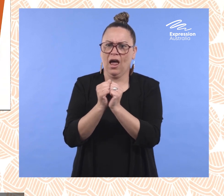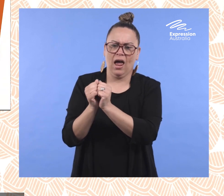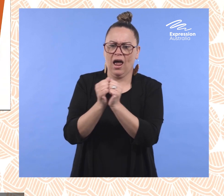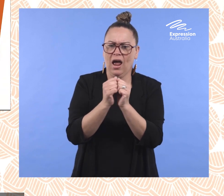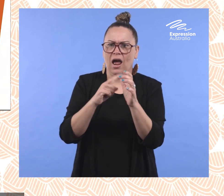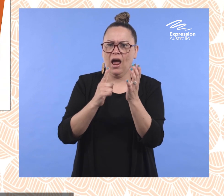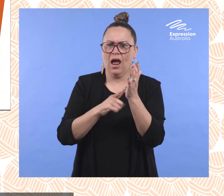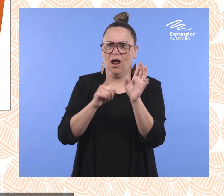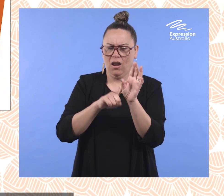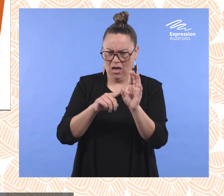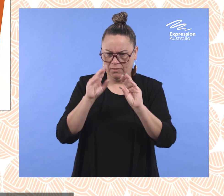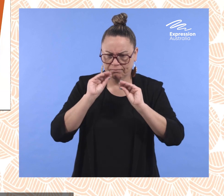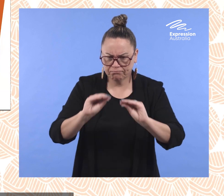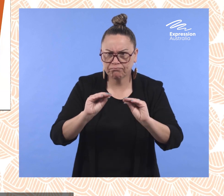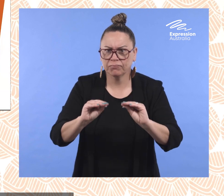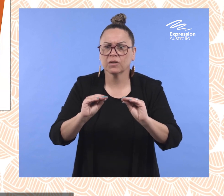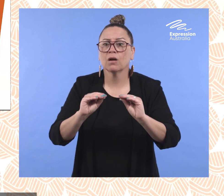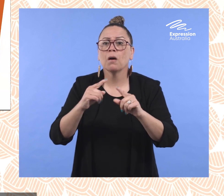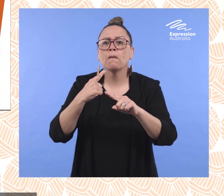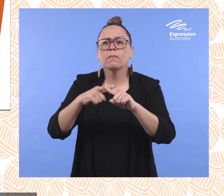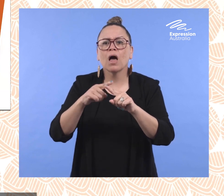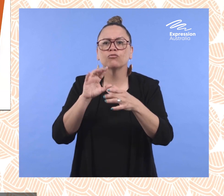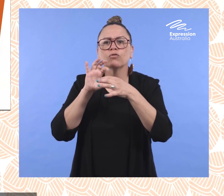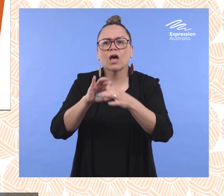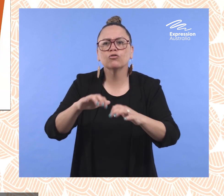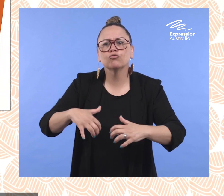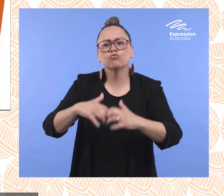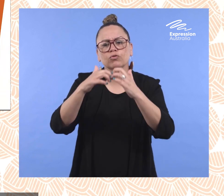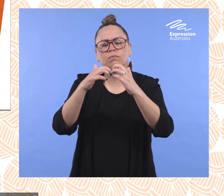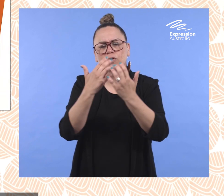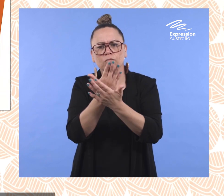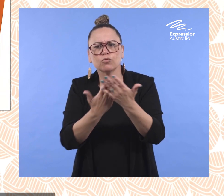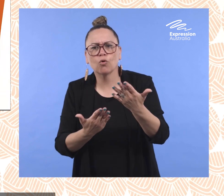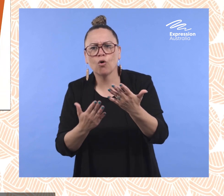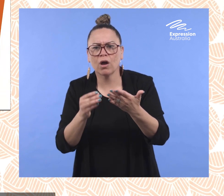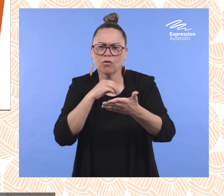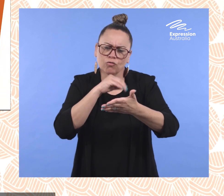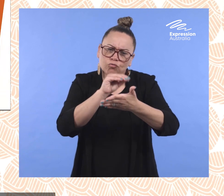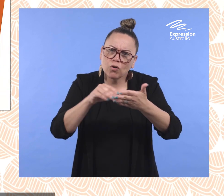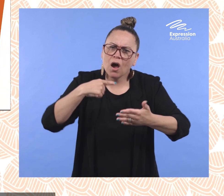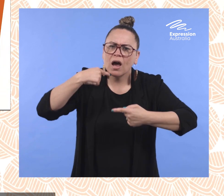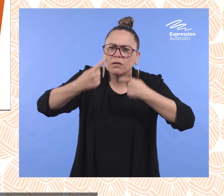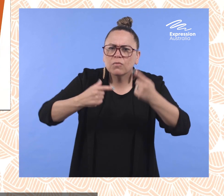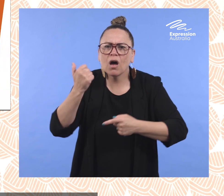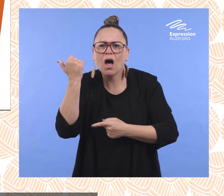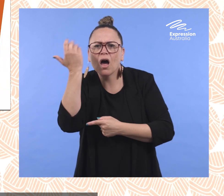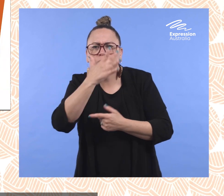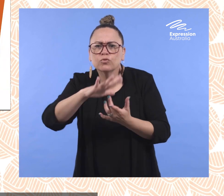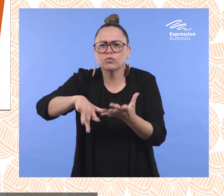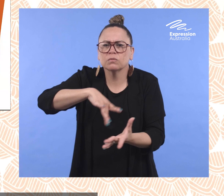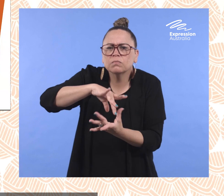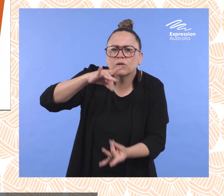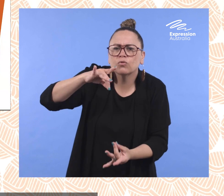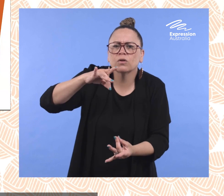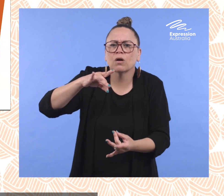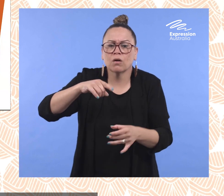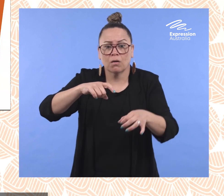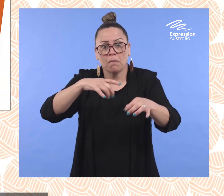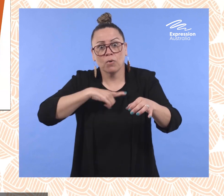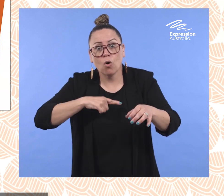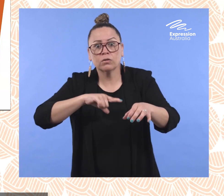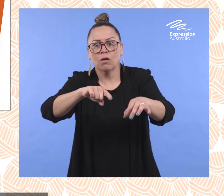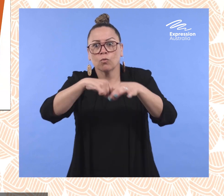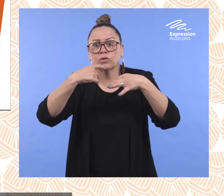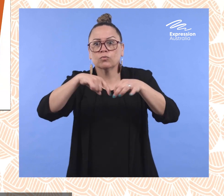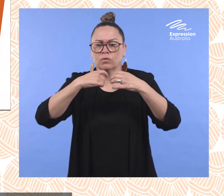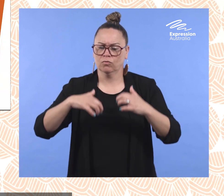training, and Journey into Dreamtime, which I wrote just to explain Aboriginal spirituality, because we get asked a lot of questions